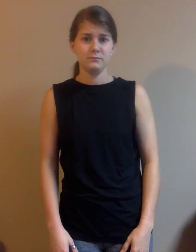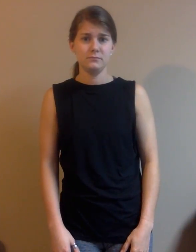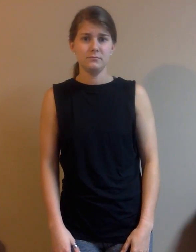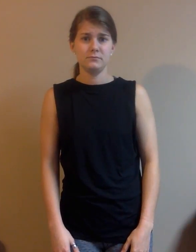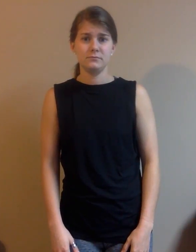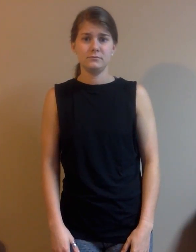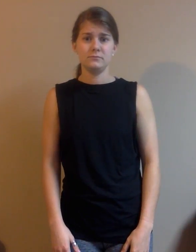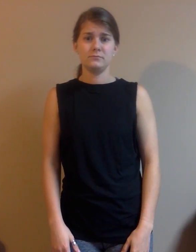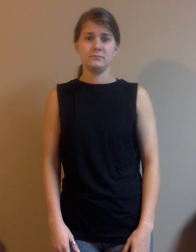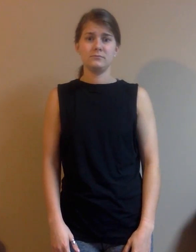the really